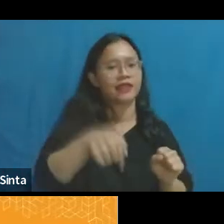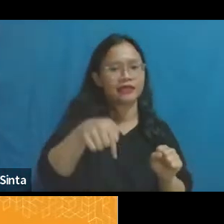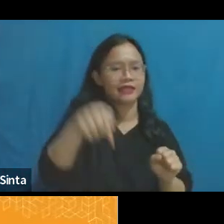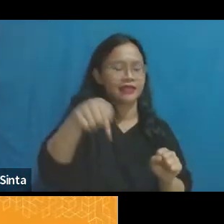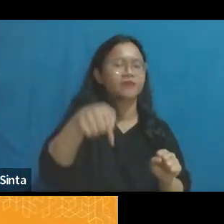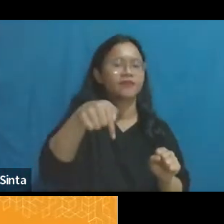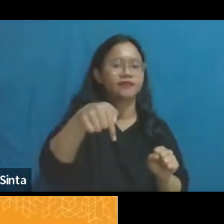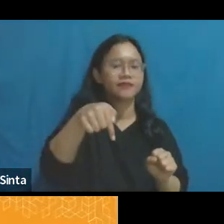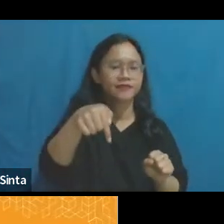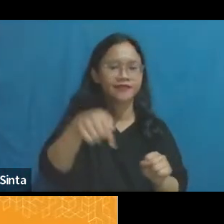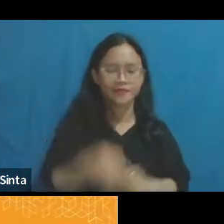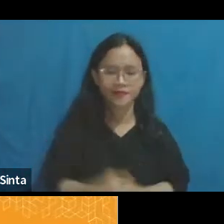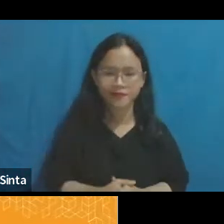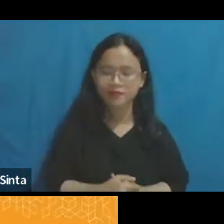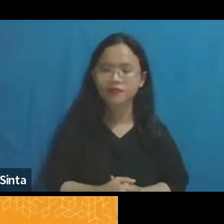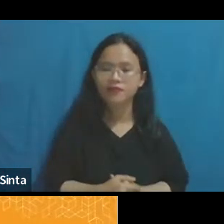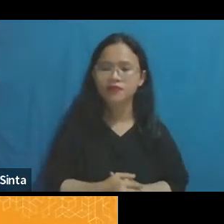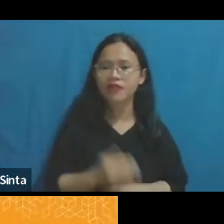we